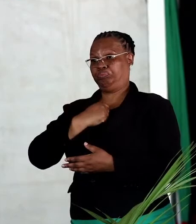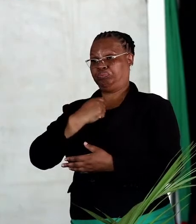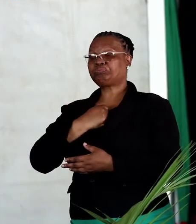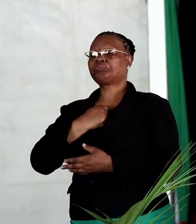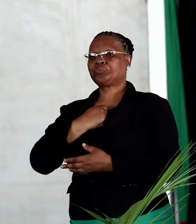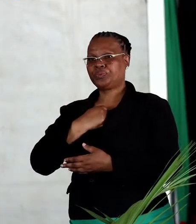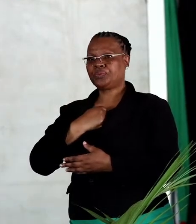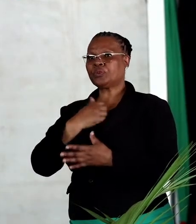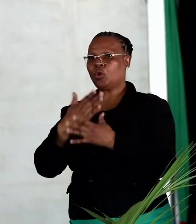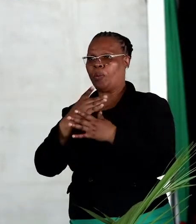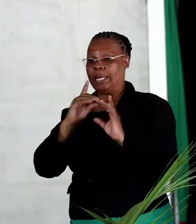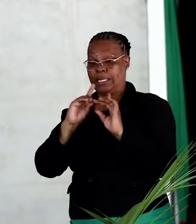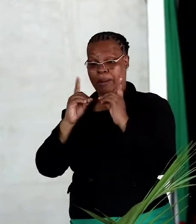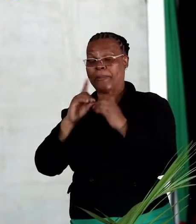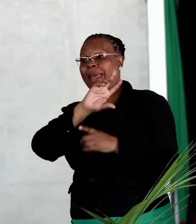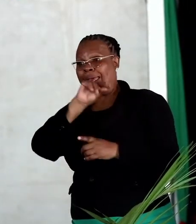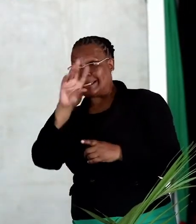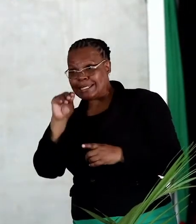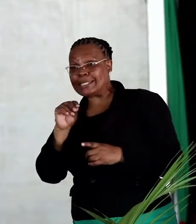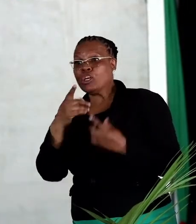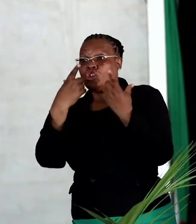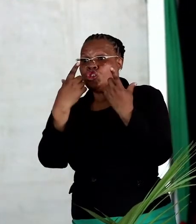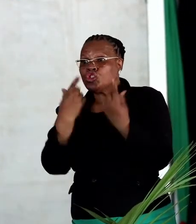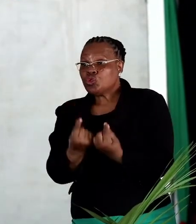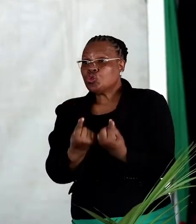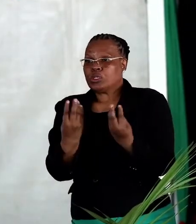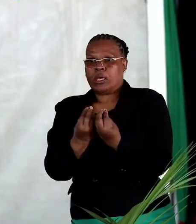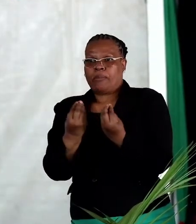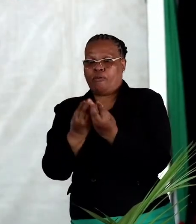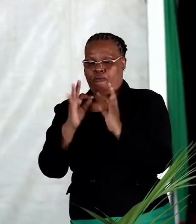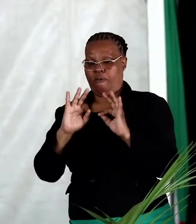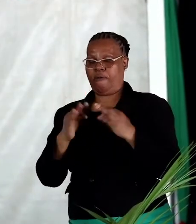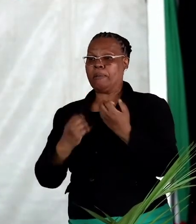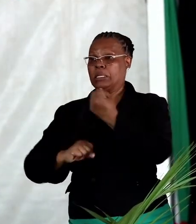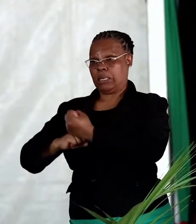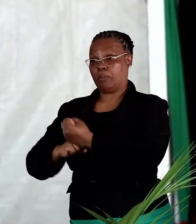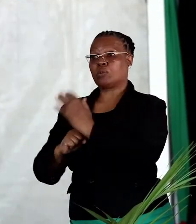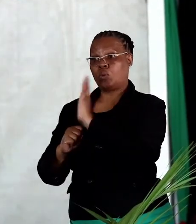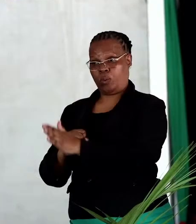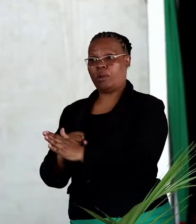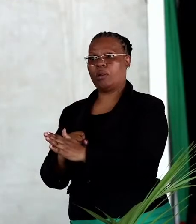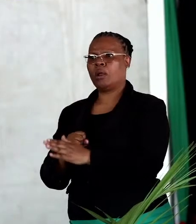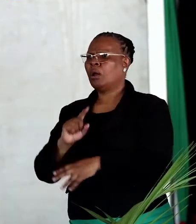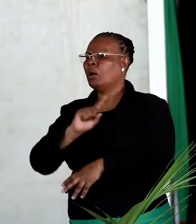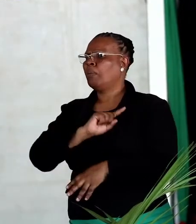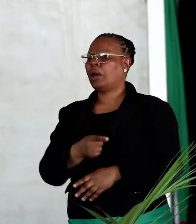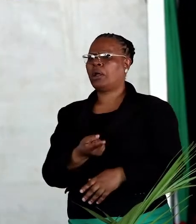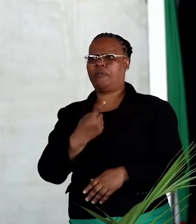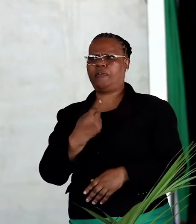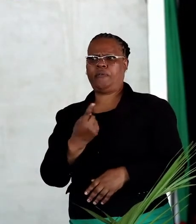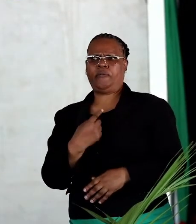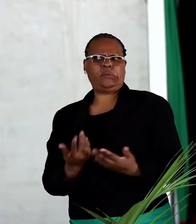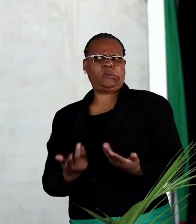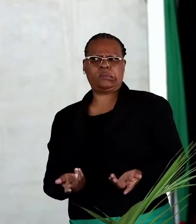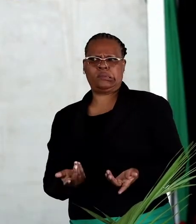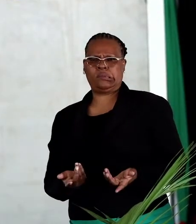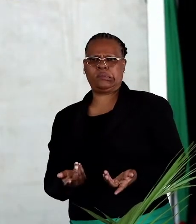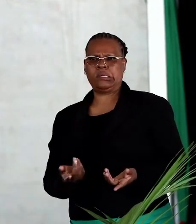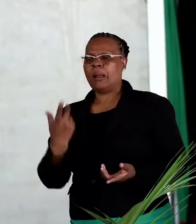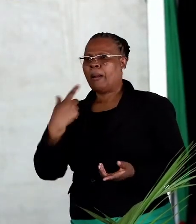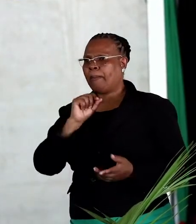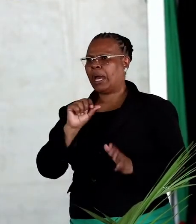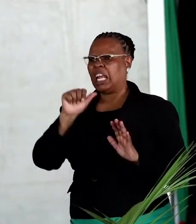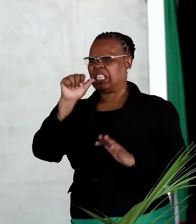social profiling kwezi families. Sifonelwe nge-6 ngo-2022 sikhangelwa into kokubana siphi